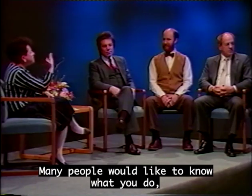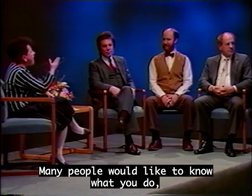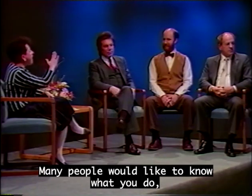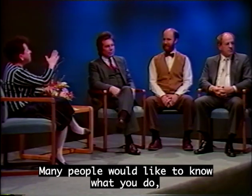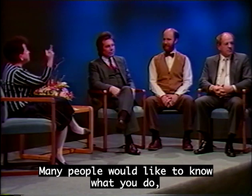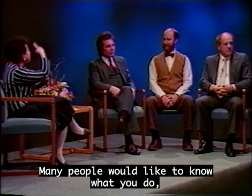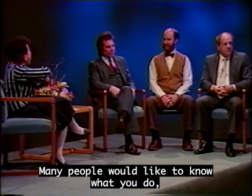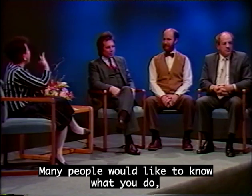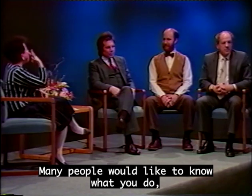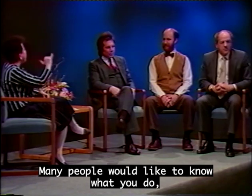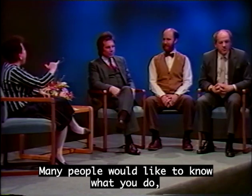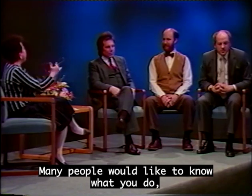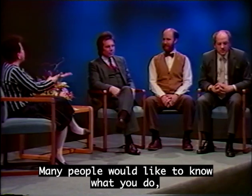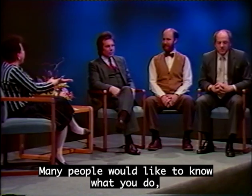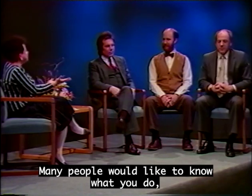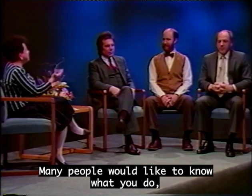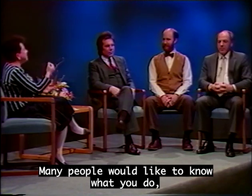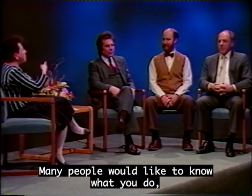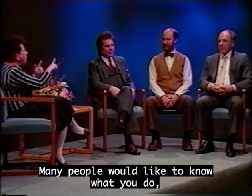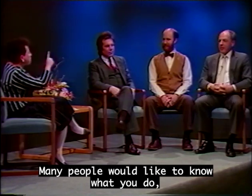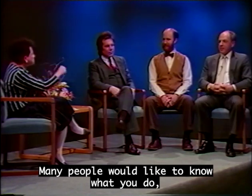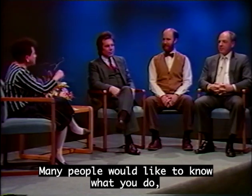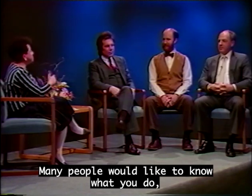Many people